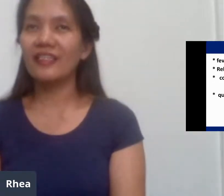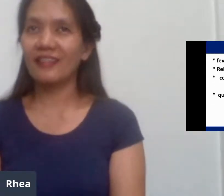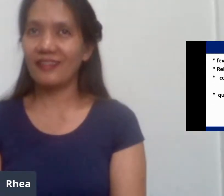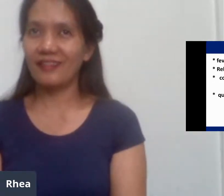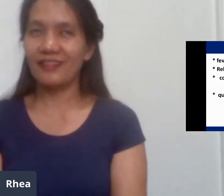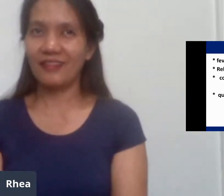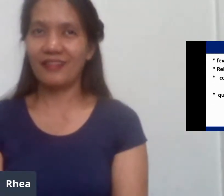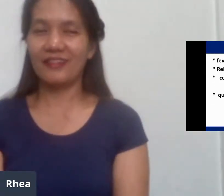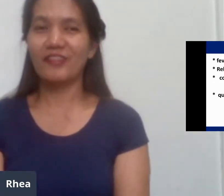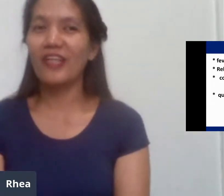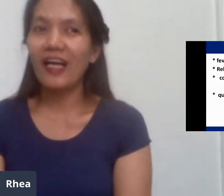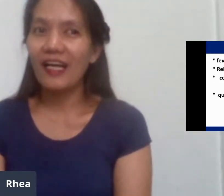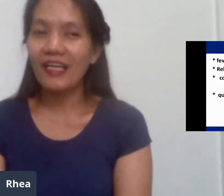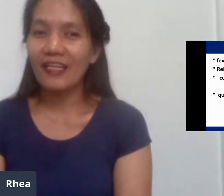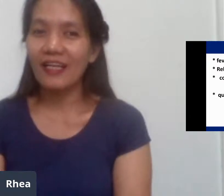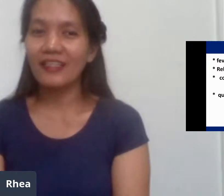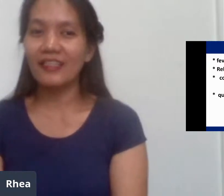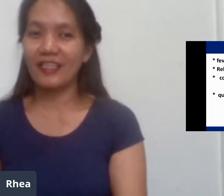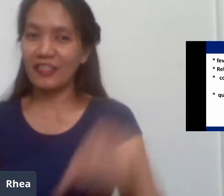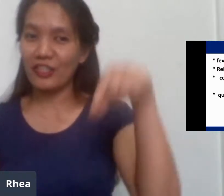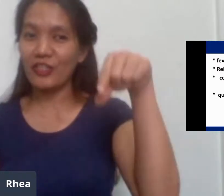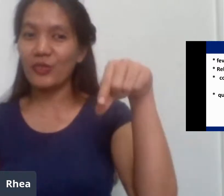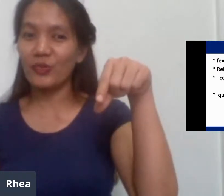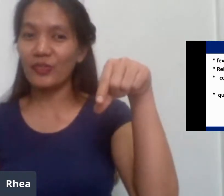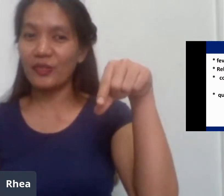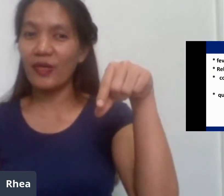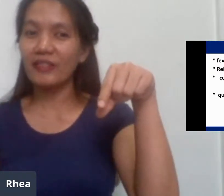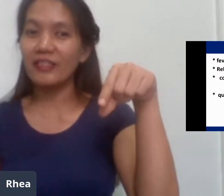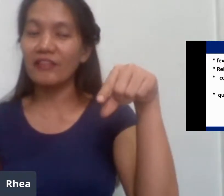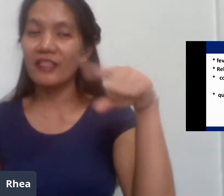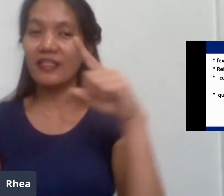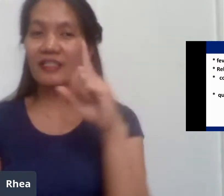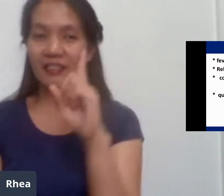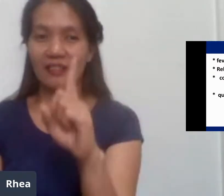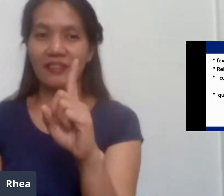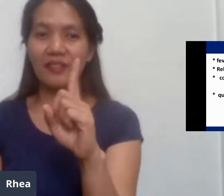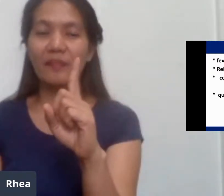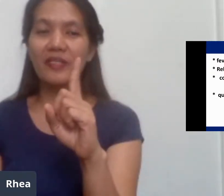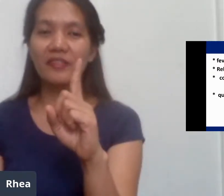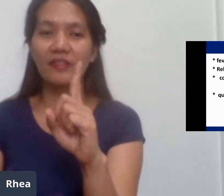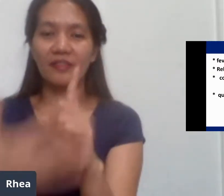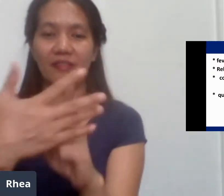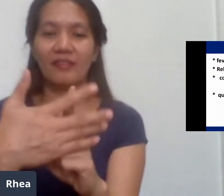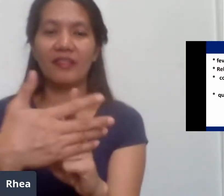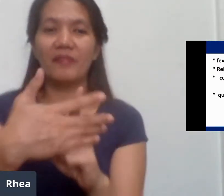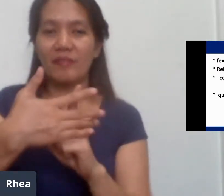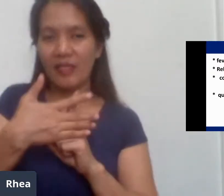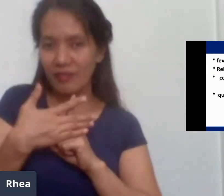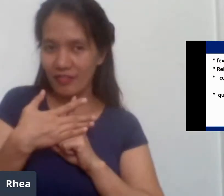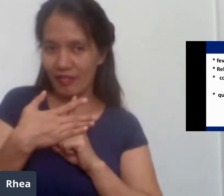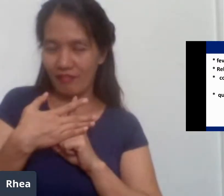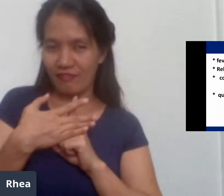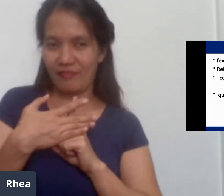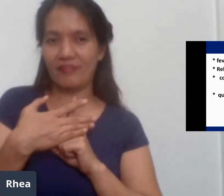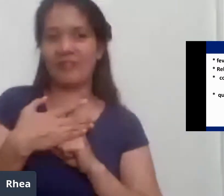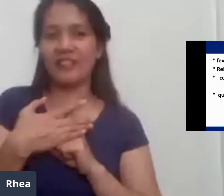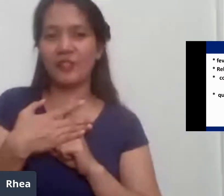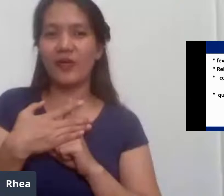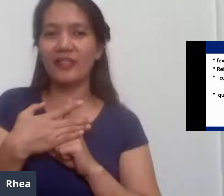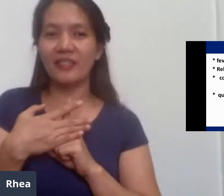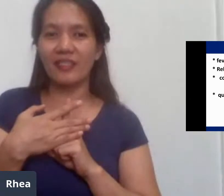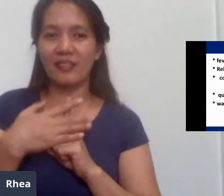the quarantine. Sino nakaalala kanina? The Q. The quarantine is the person. Keep it by